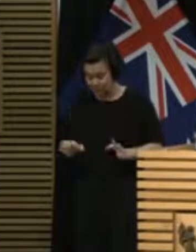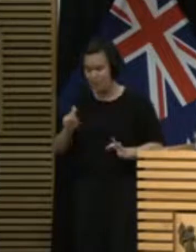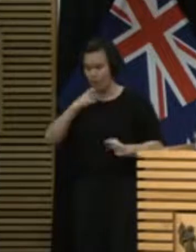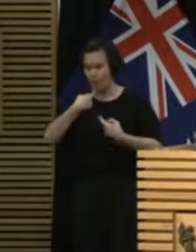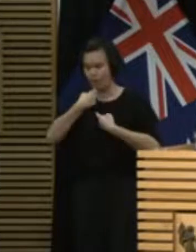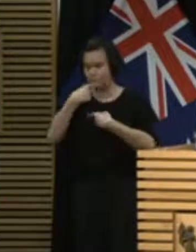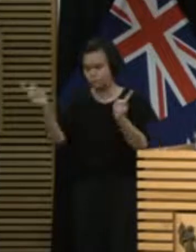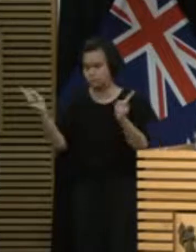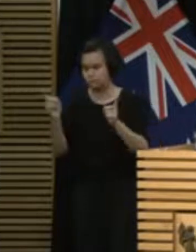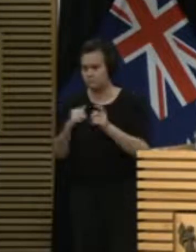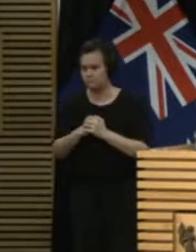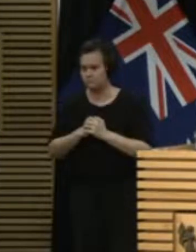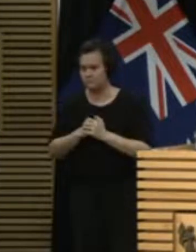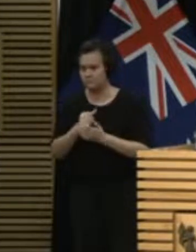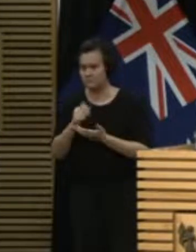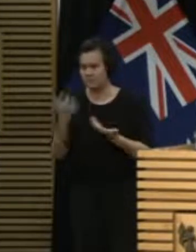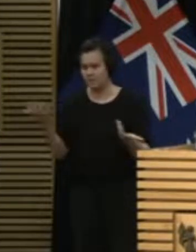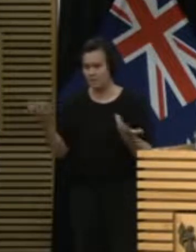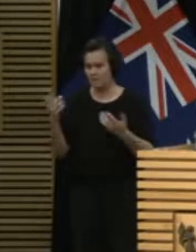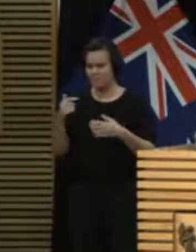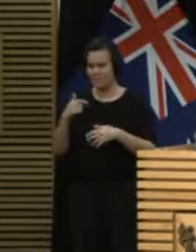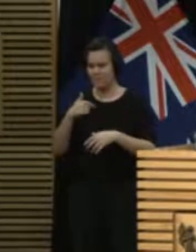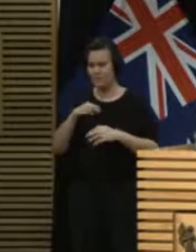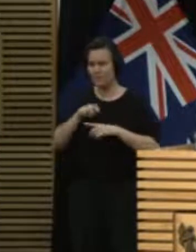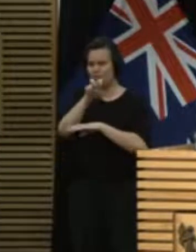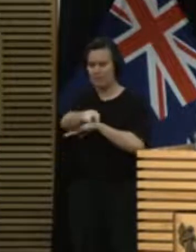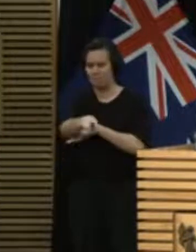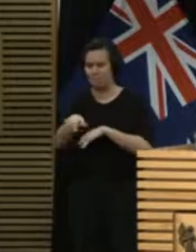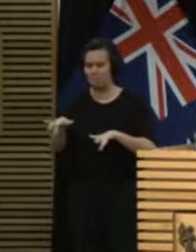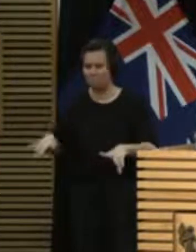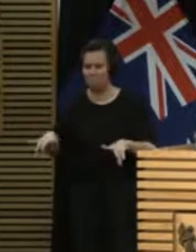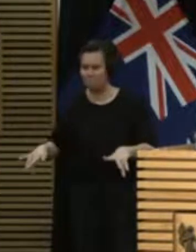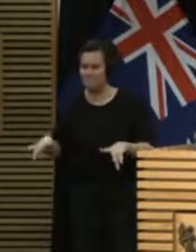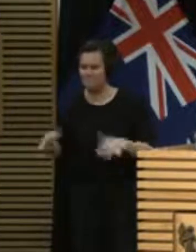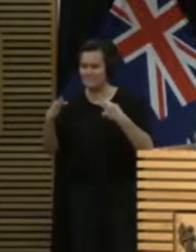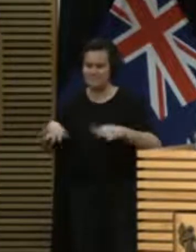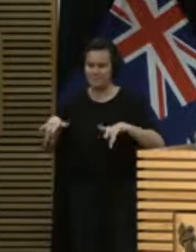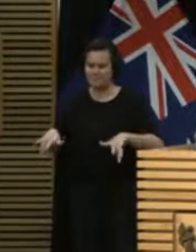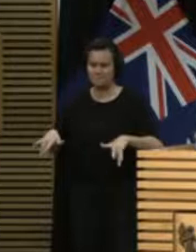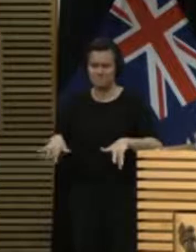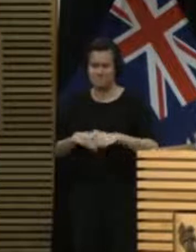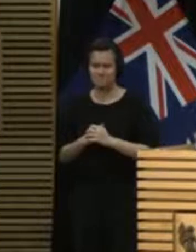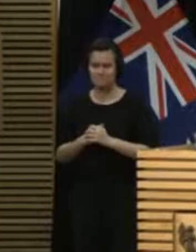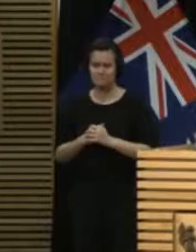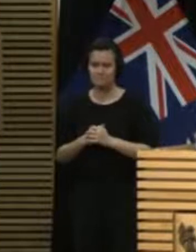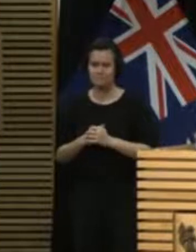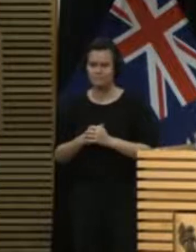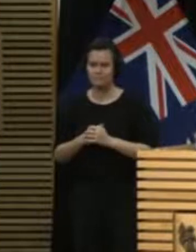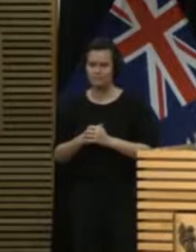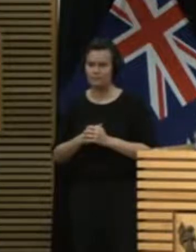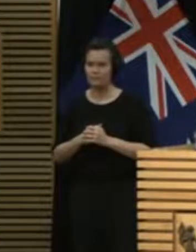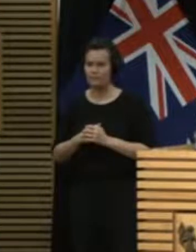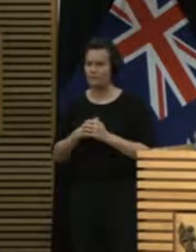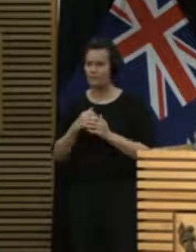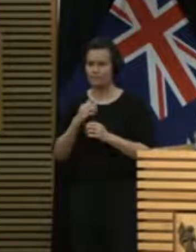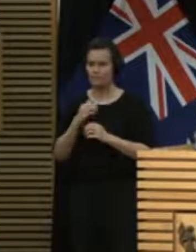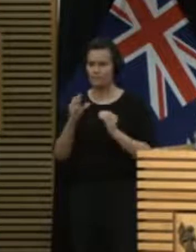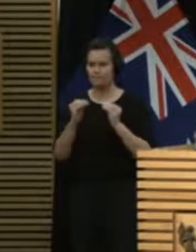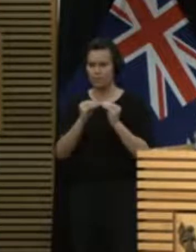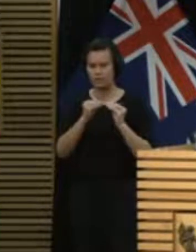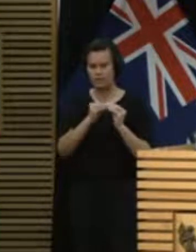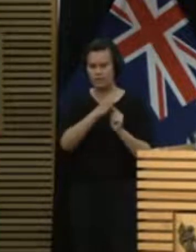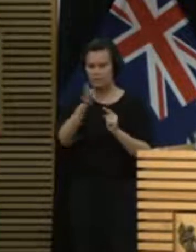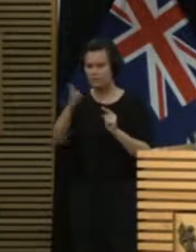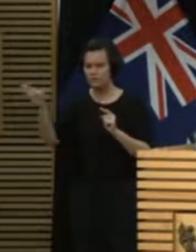rather than speculating on when decisions may or may not have been made. What about school? We'll just come through, and I did say I'd come to Bernard and then Janae, and then I'll come